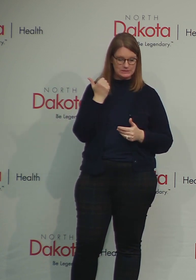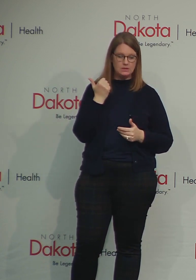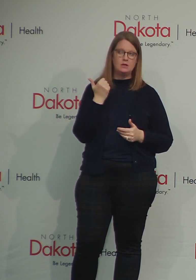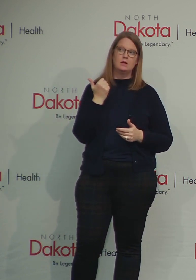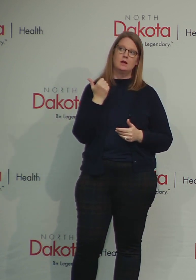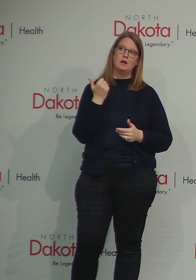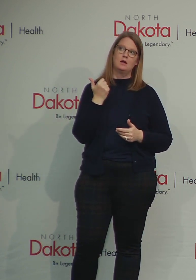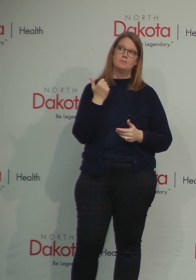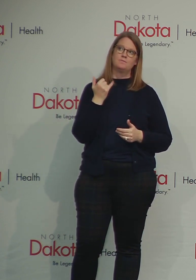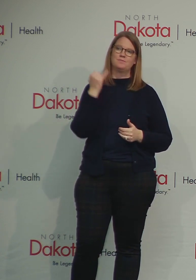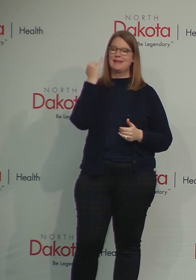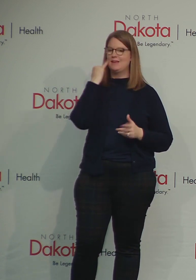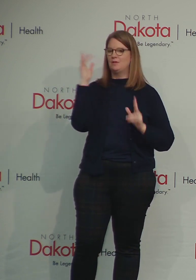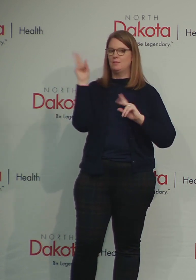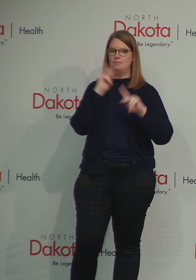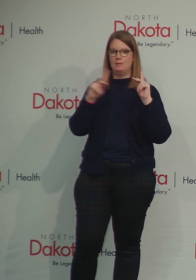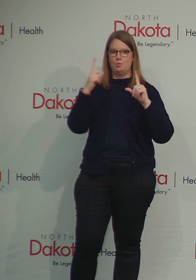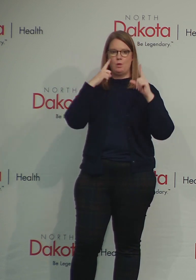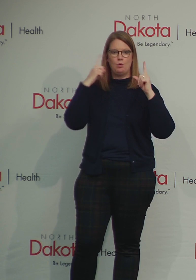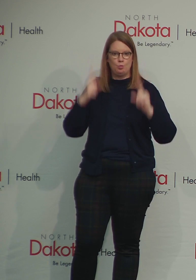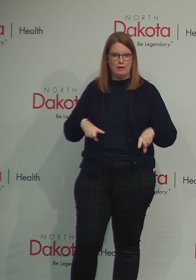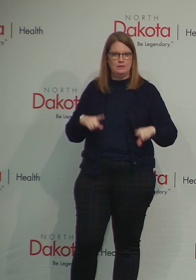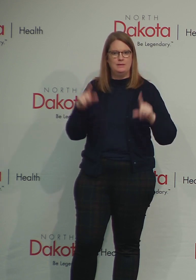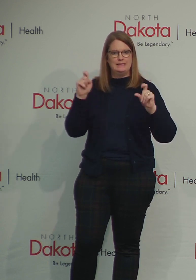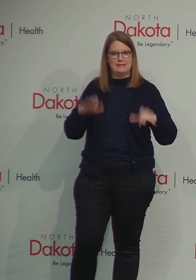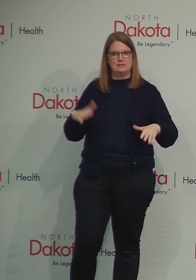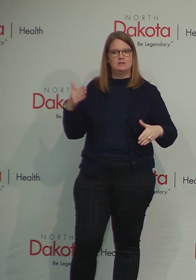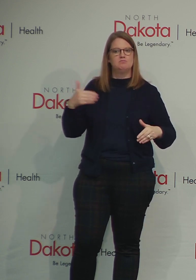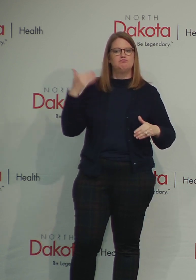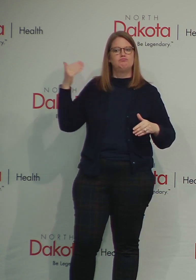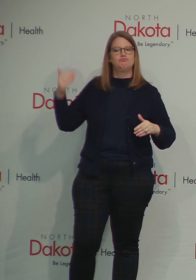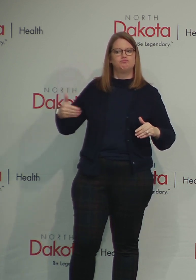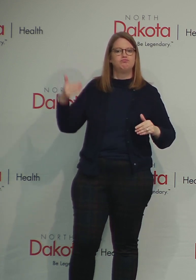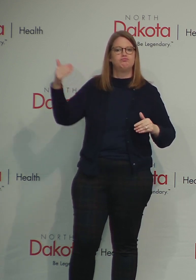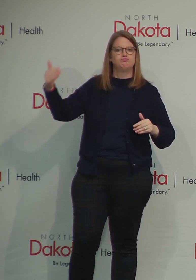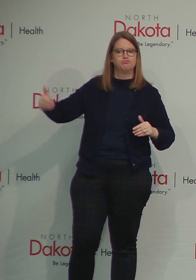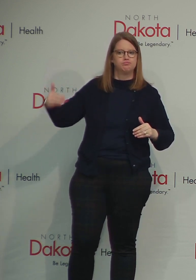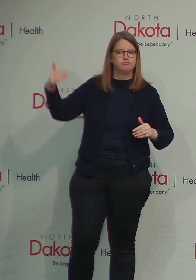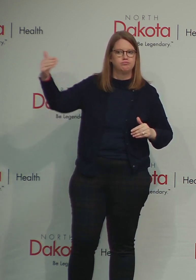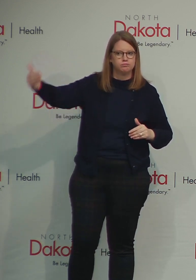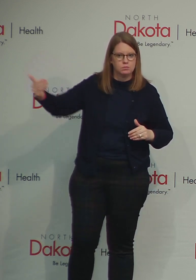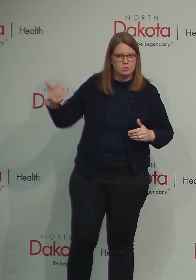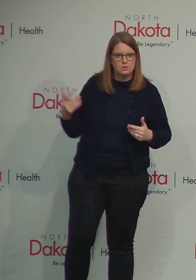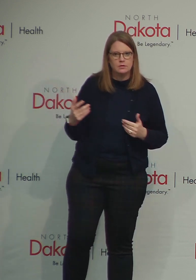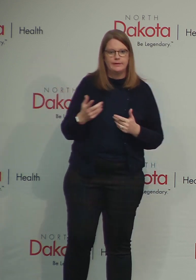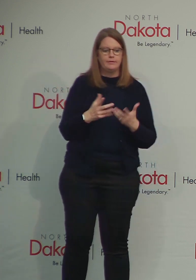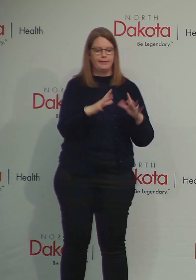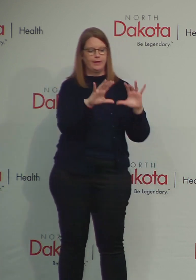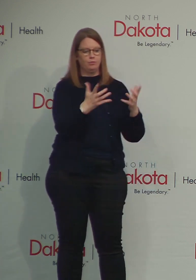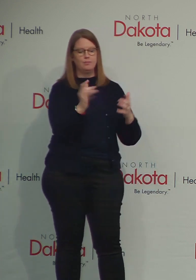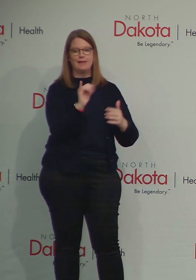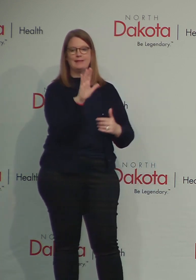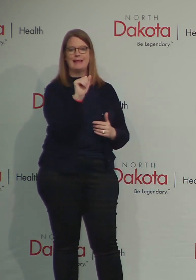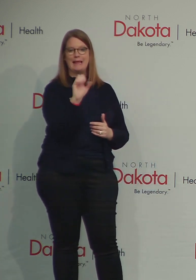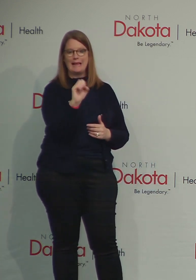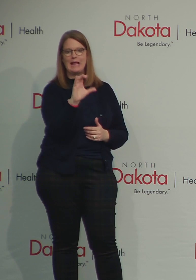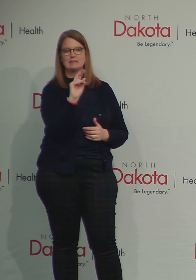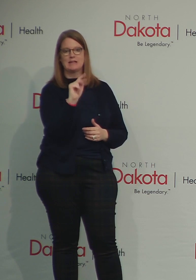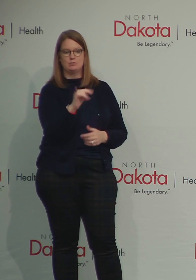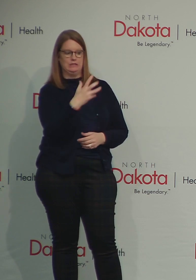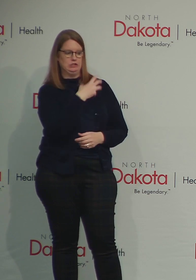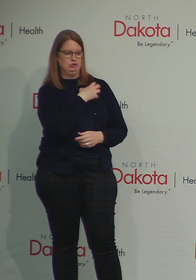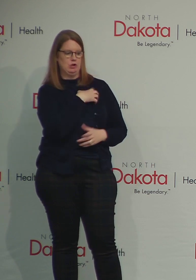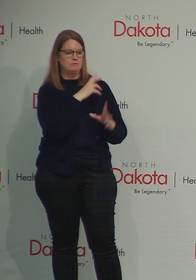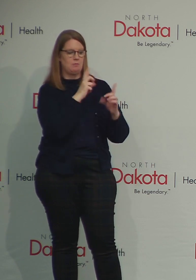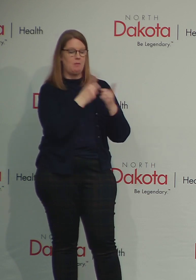will agree to be tested on a regular basis. So if you've got a group like, say, the Cass County Sheriff's Department, they've raised